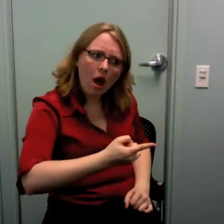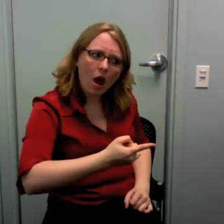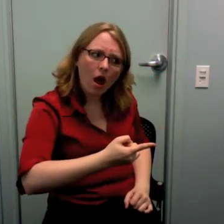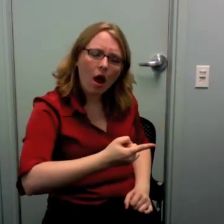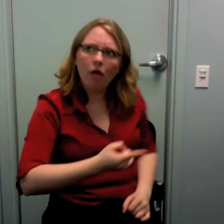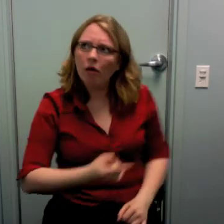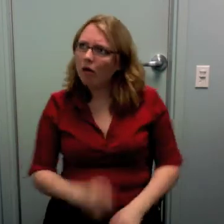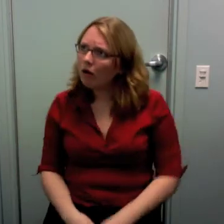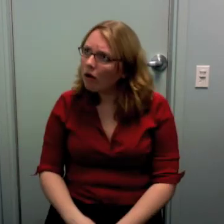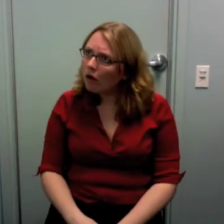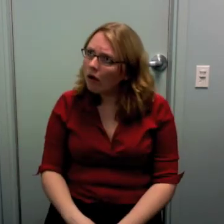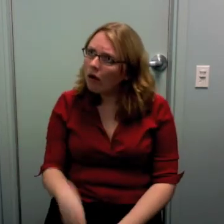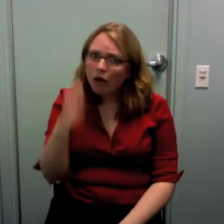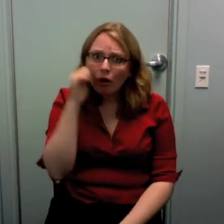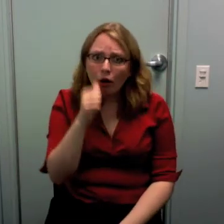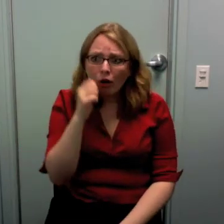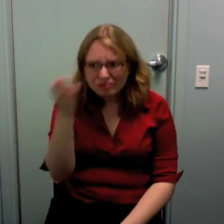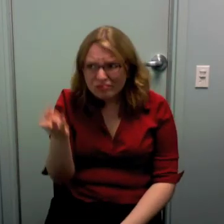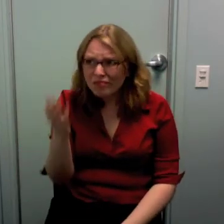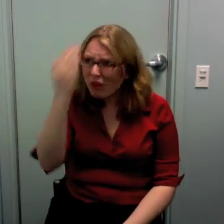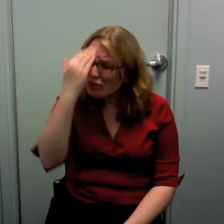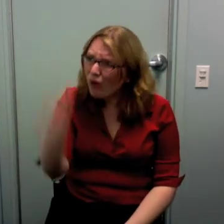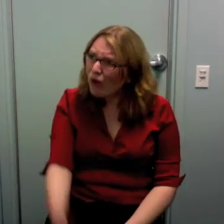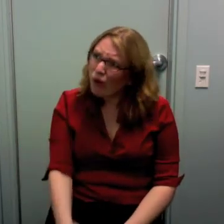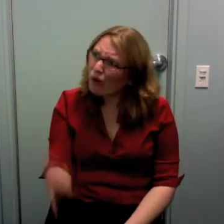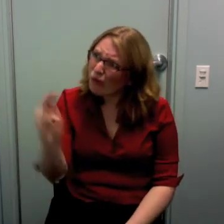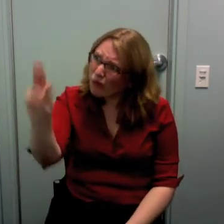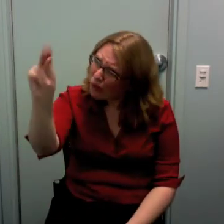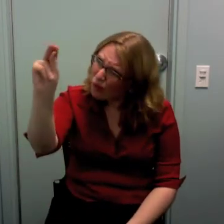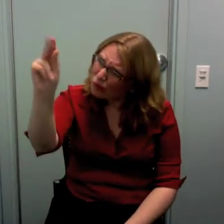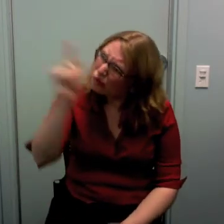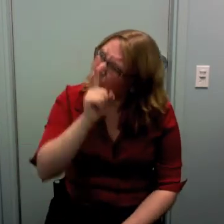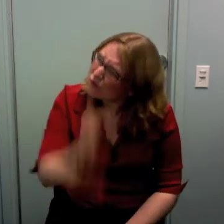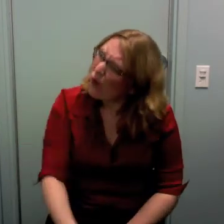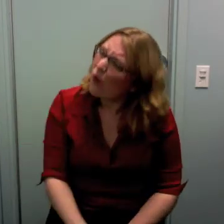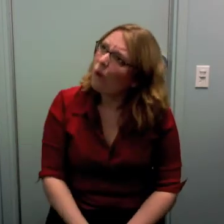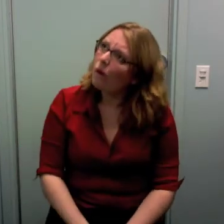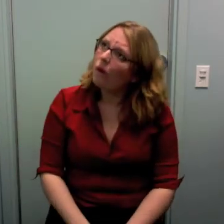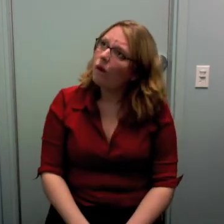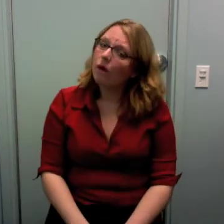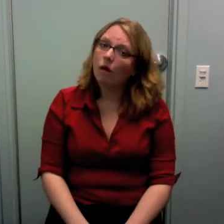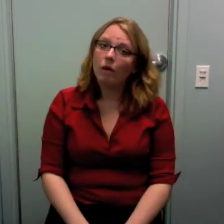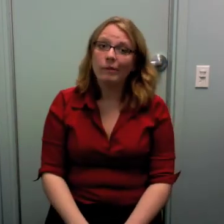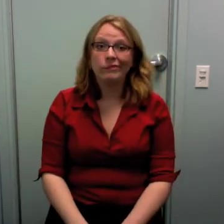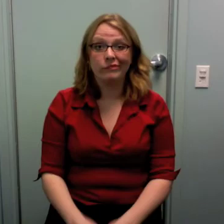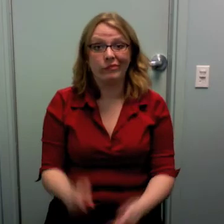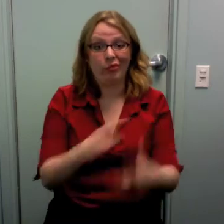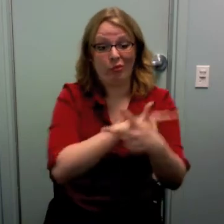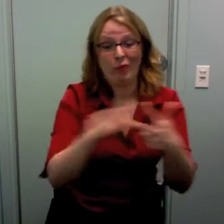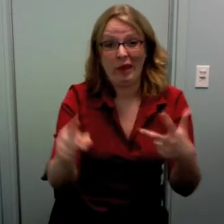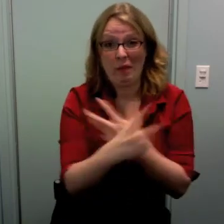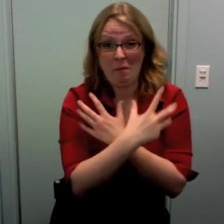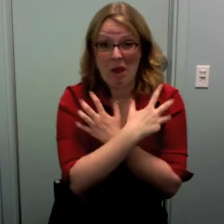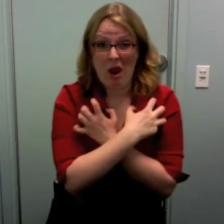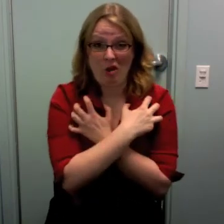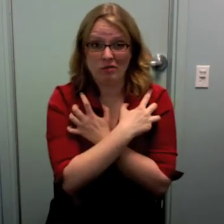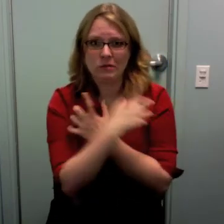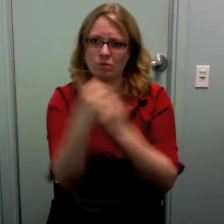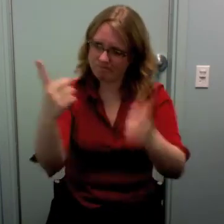that the story was true. And as for the three bears, from then on, whenever they went out of their little house